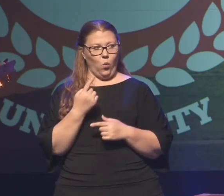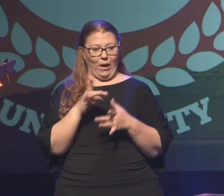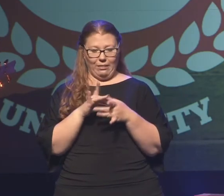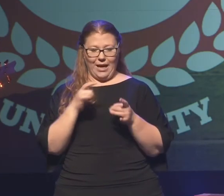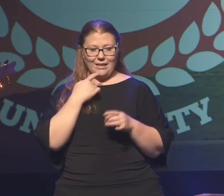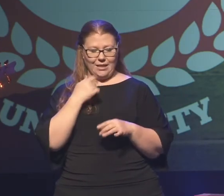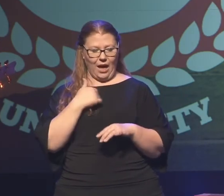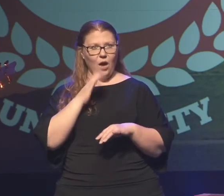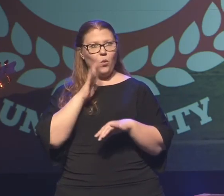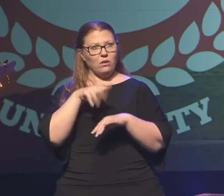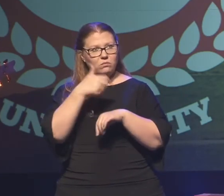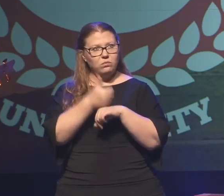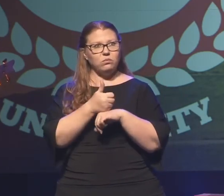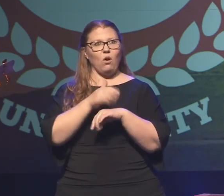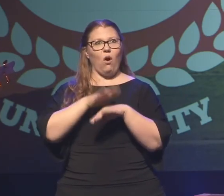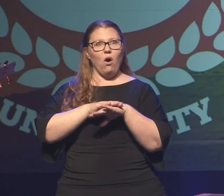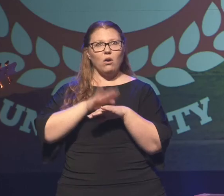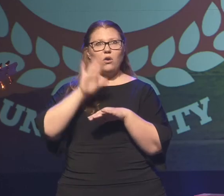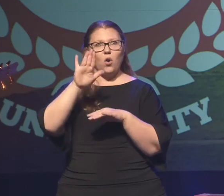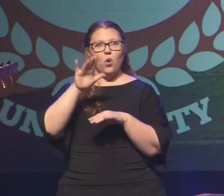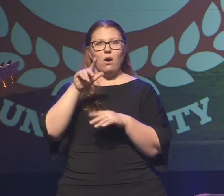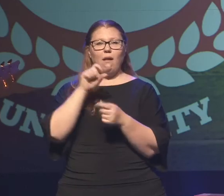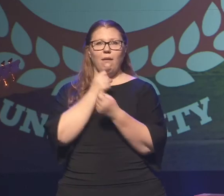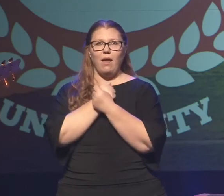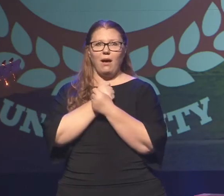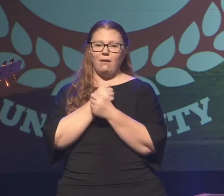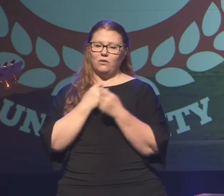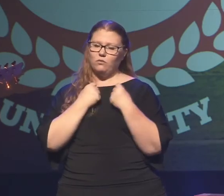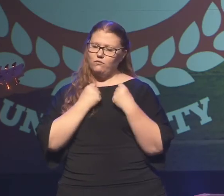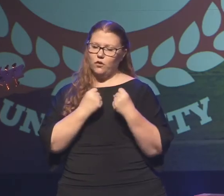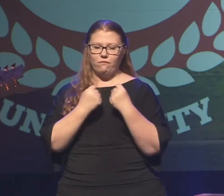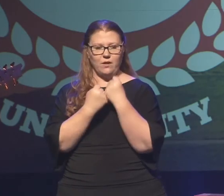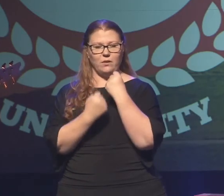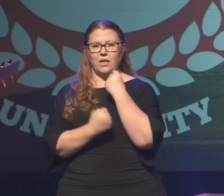life upon your love. It is a firm foundation.